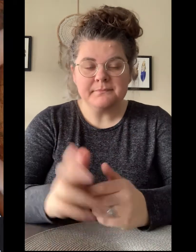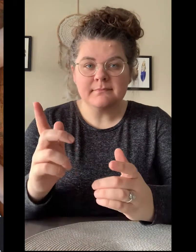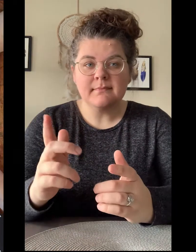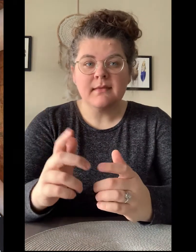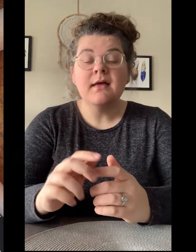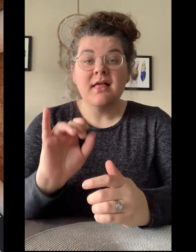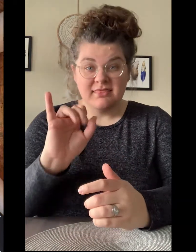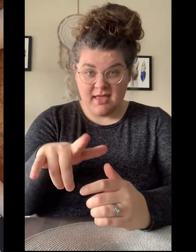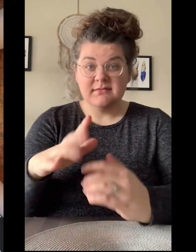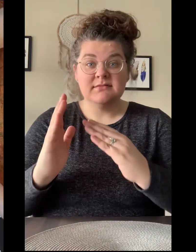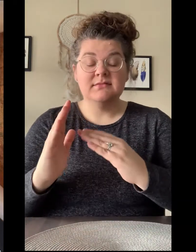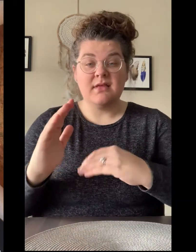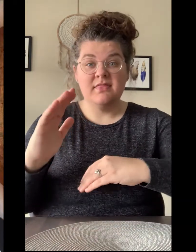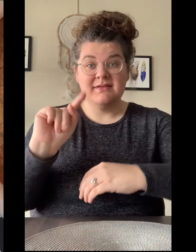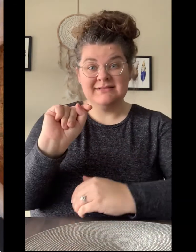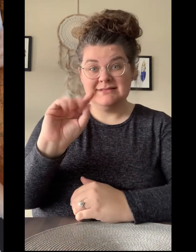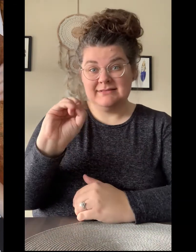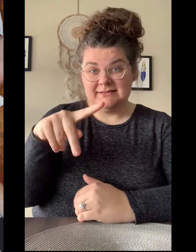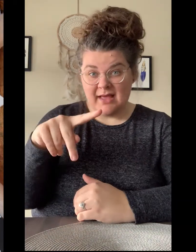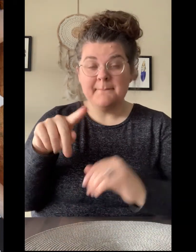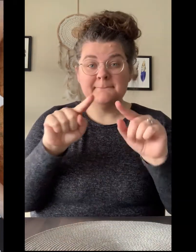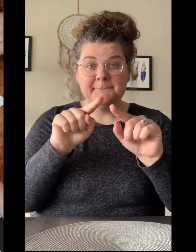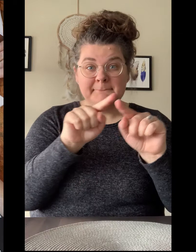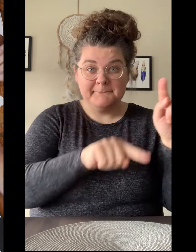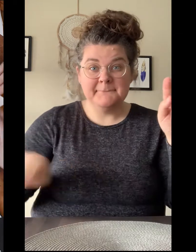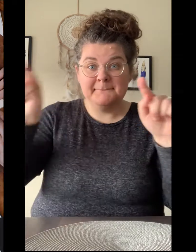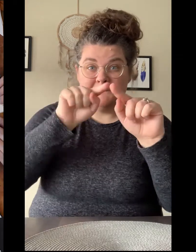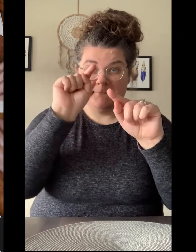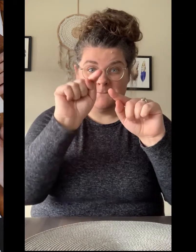fin that goes on the top, fin that goes on the bottom,